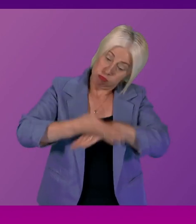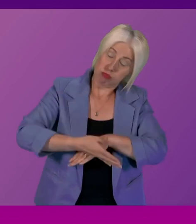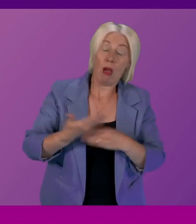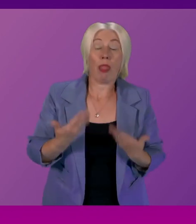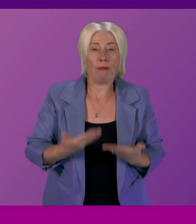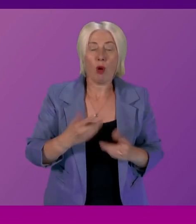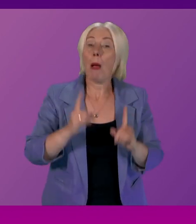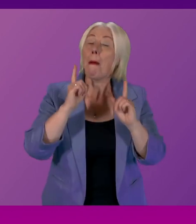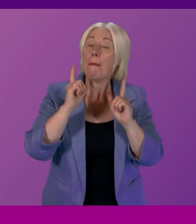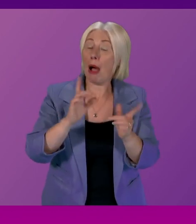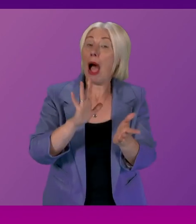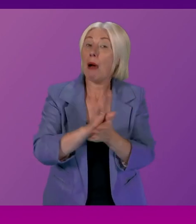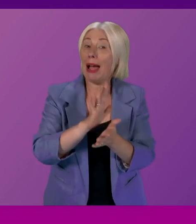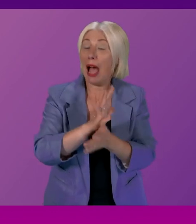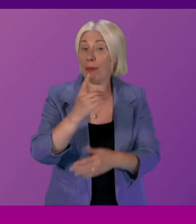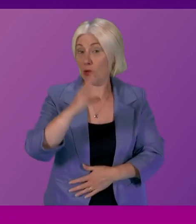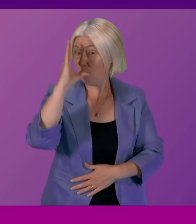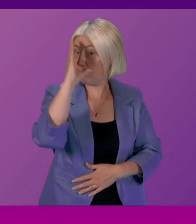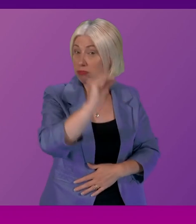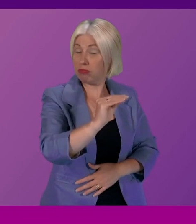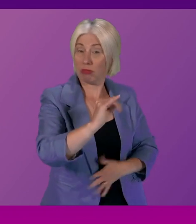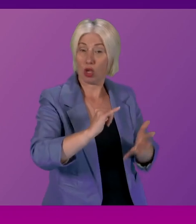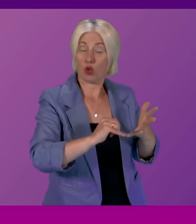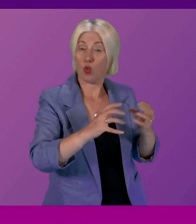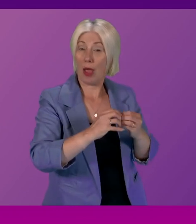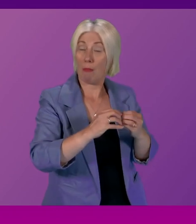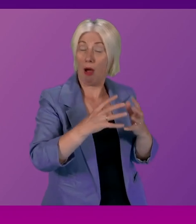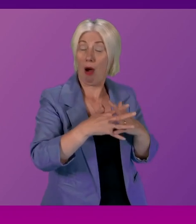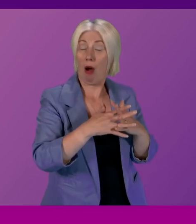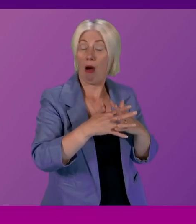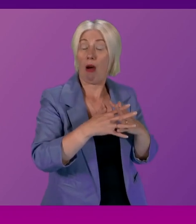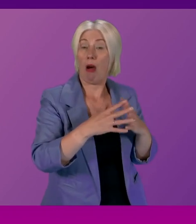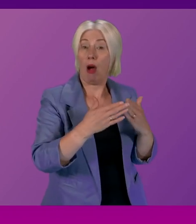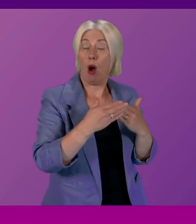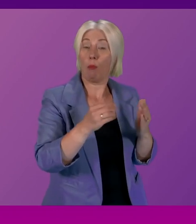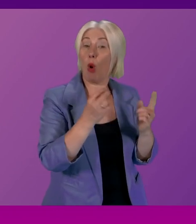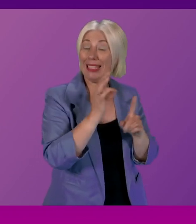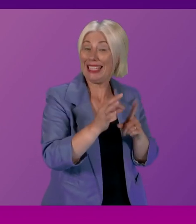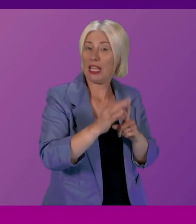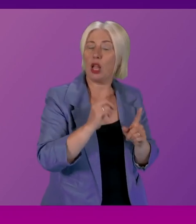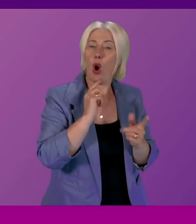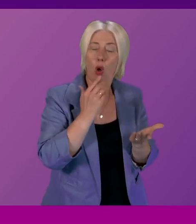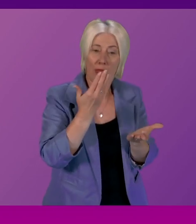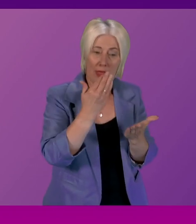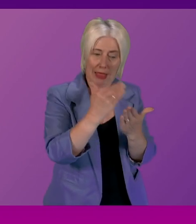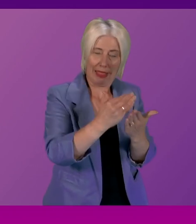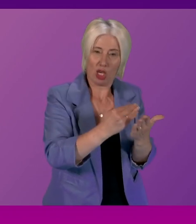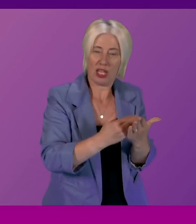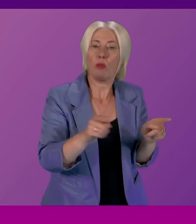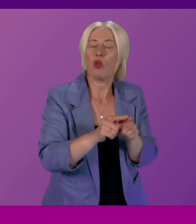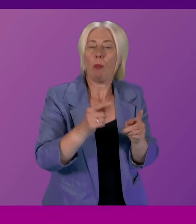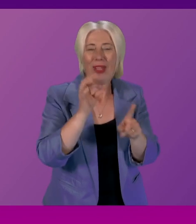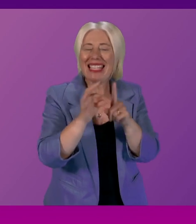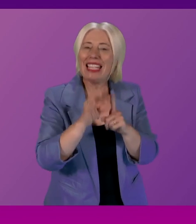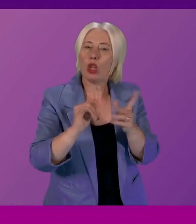than happy to furnish Sue Weber with more detail not just on legislation but on the detail of the subcommittee